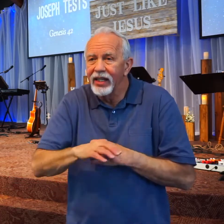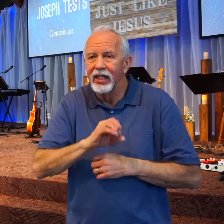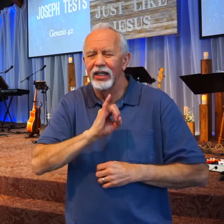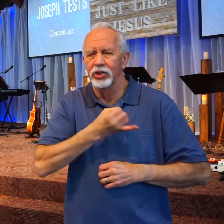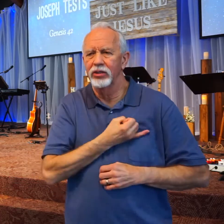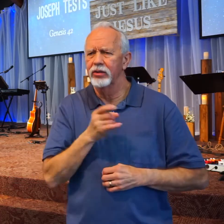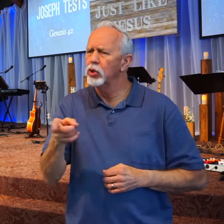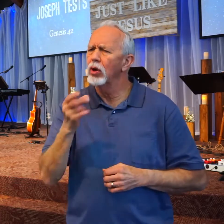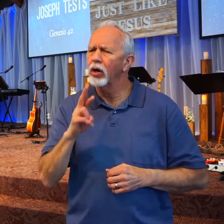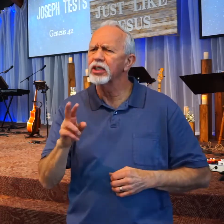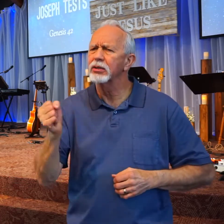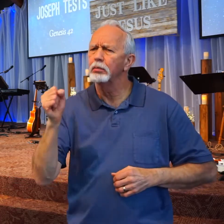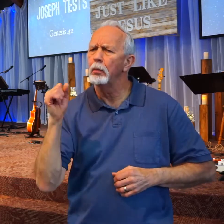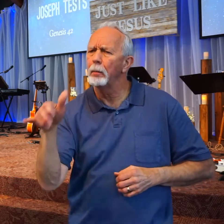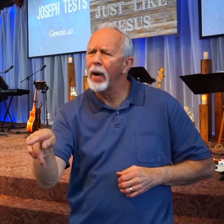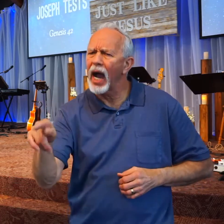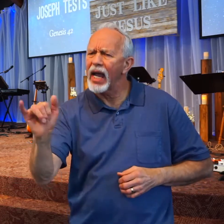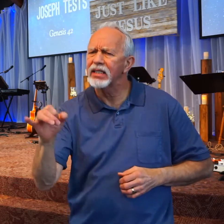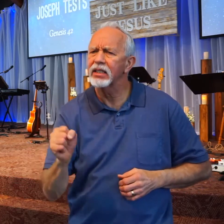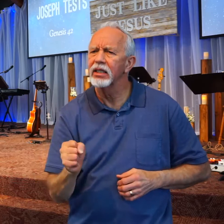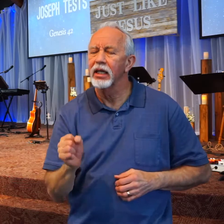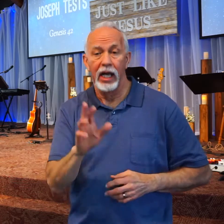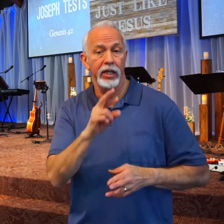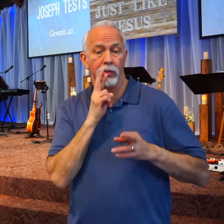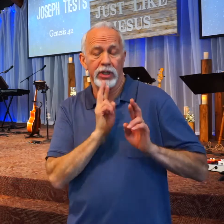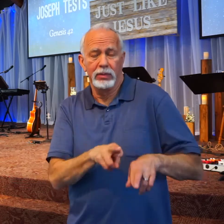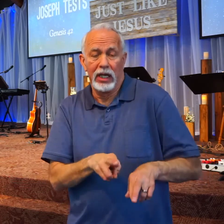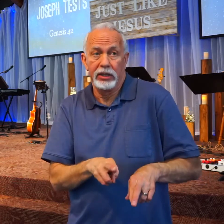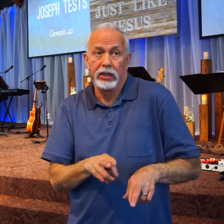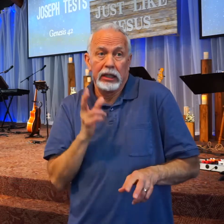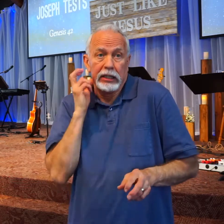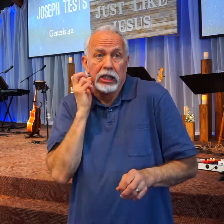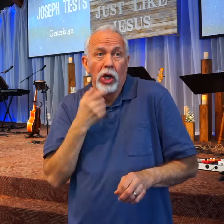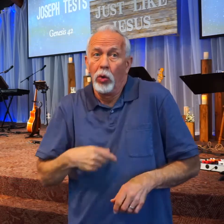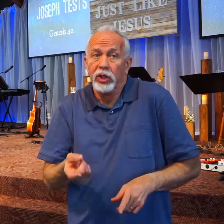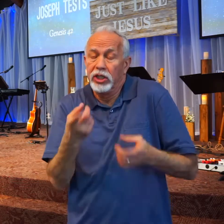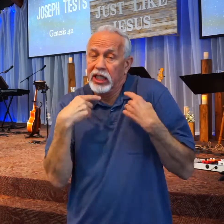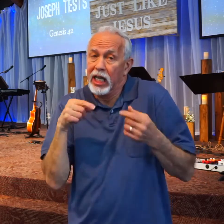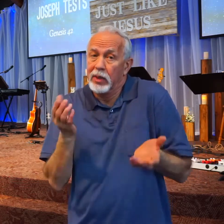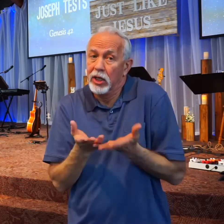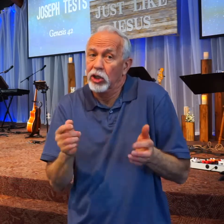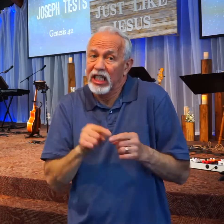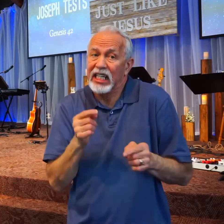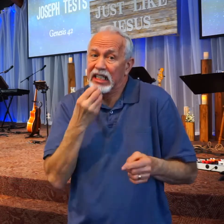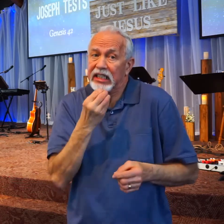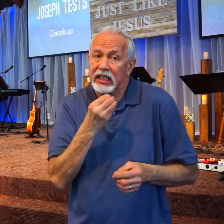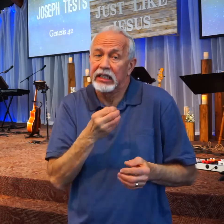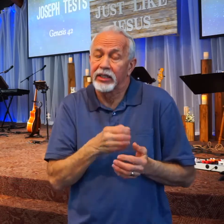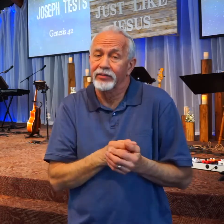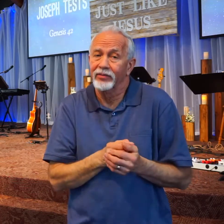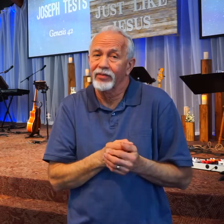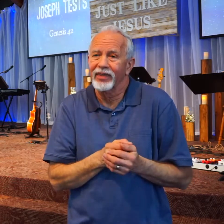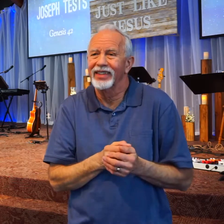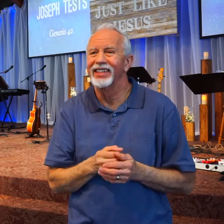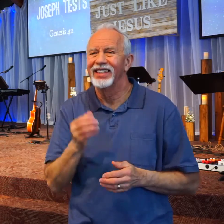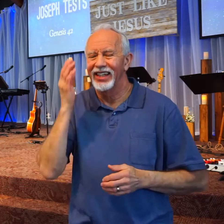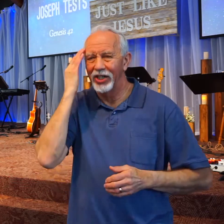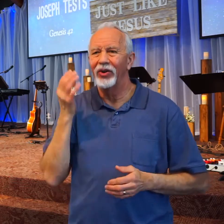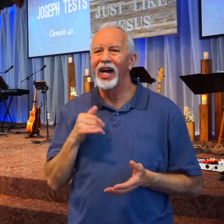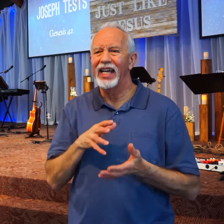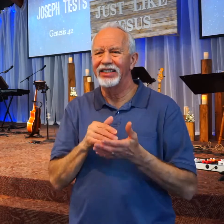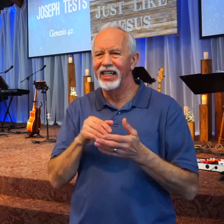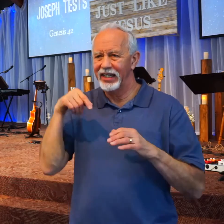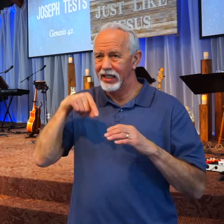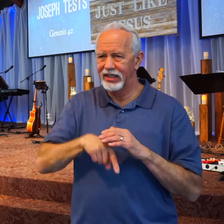are spies." And their response back to Joseph was, "Listen, we just came here to eat." You know, I got to studying that a little